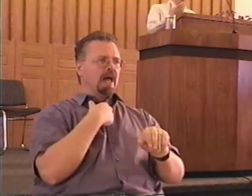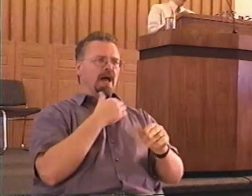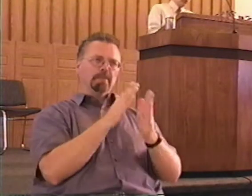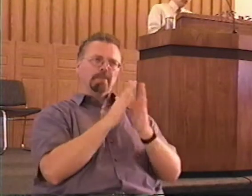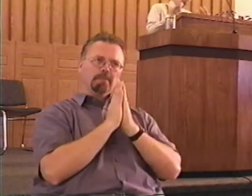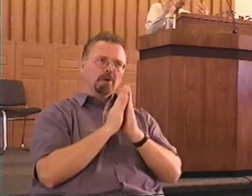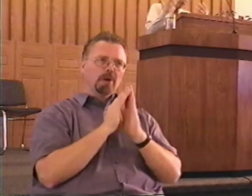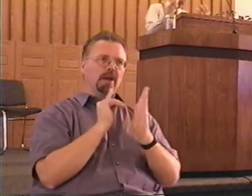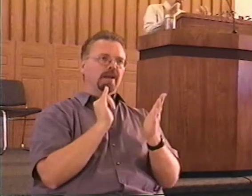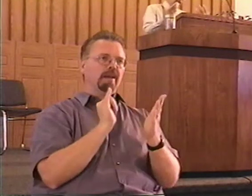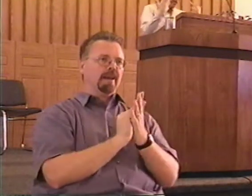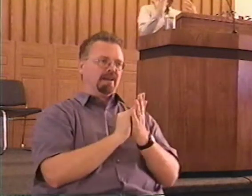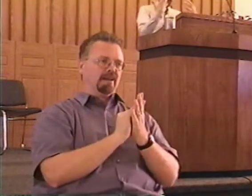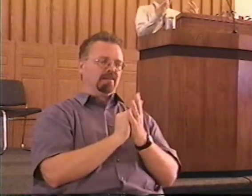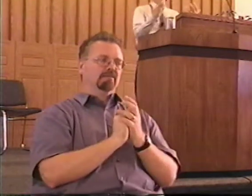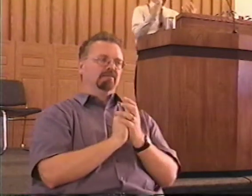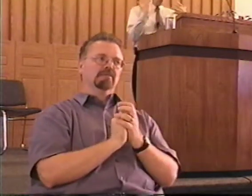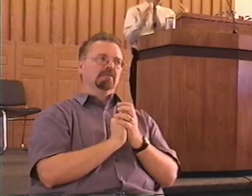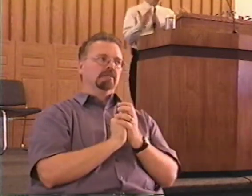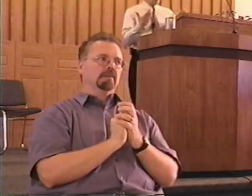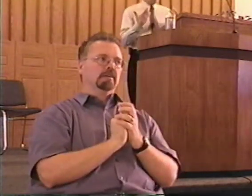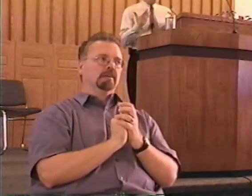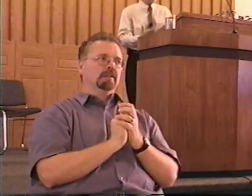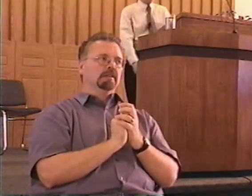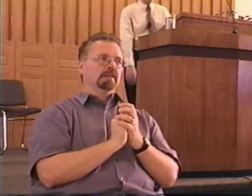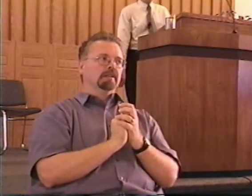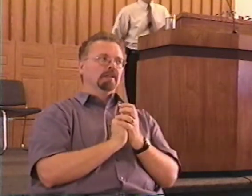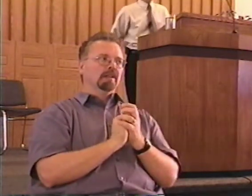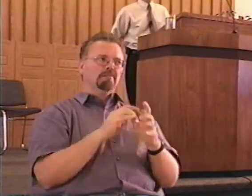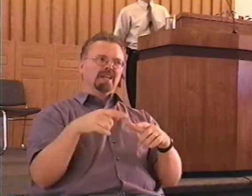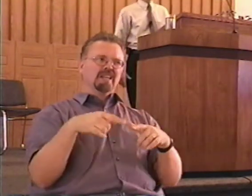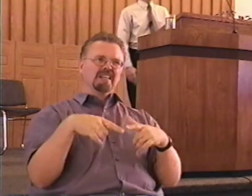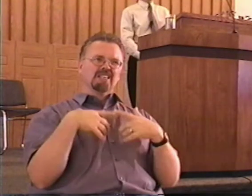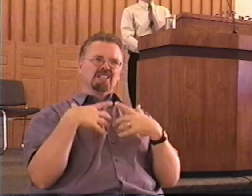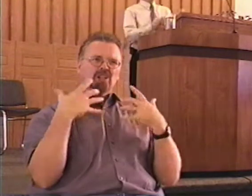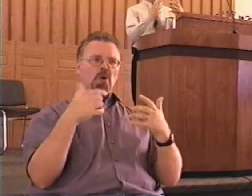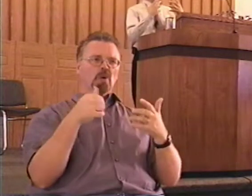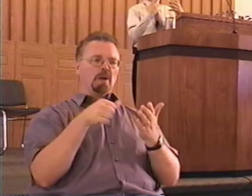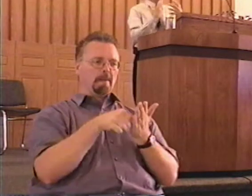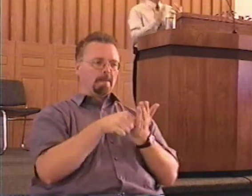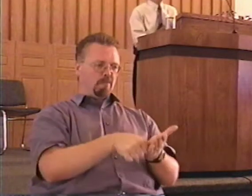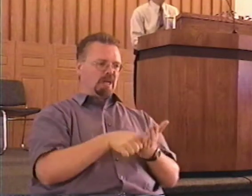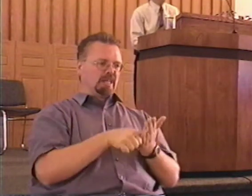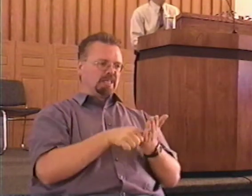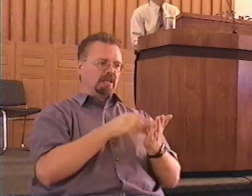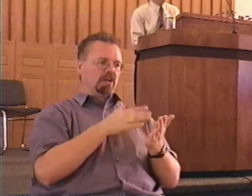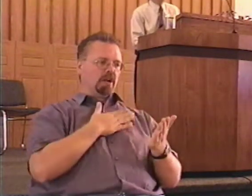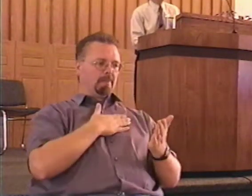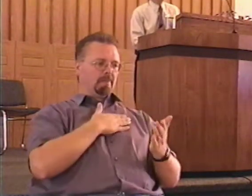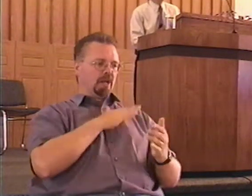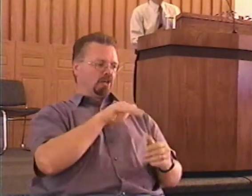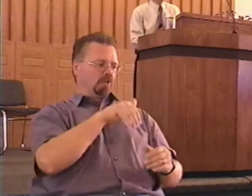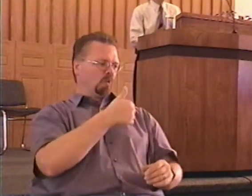this since Jesus has been so impressing this upon my own soul.